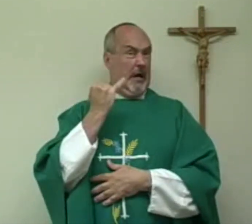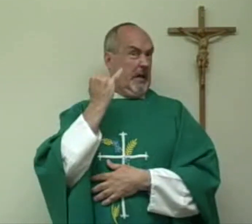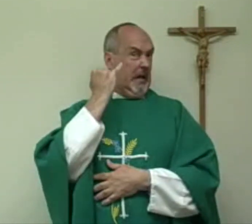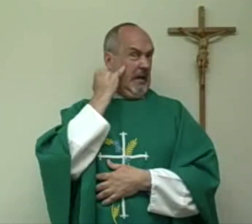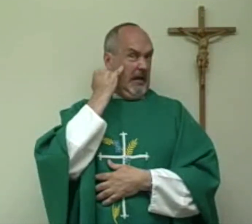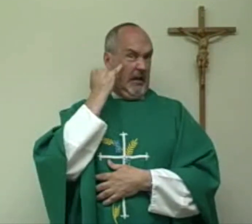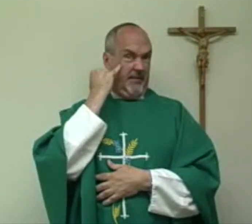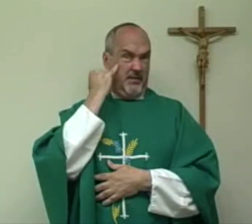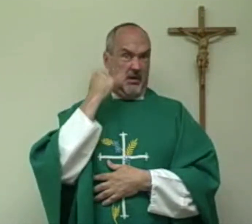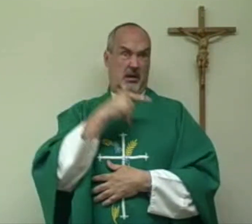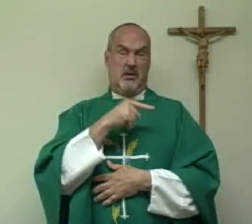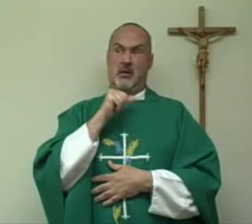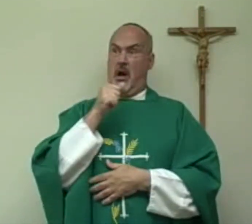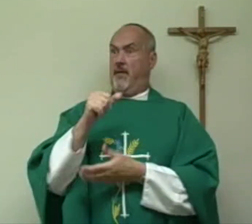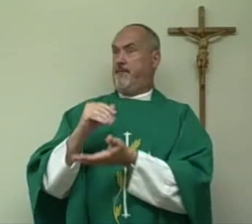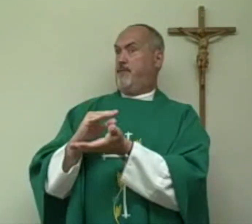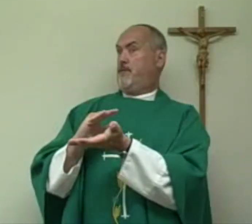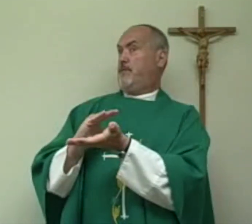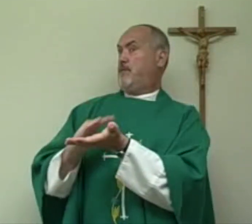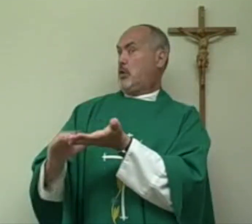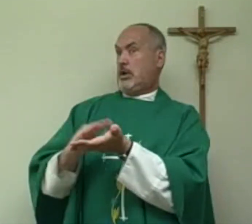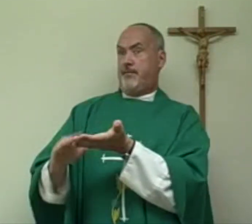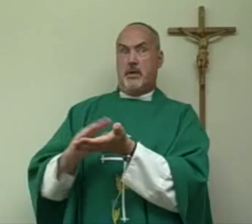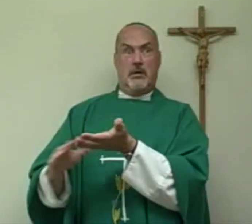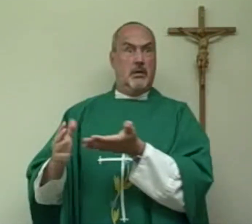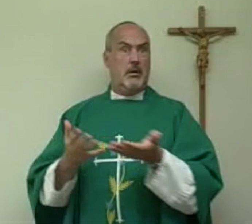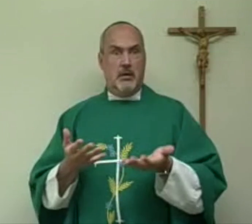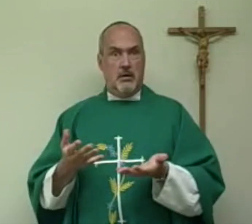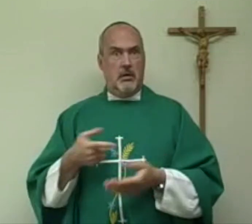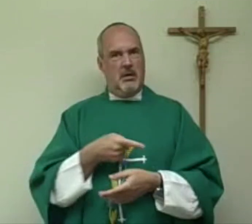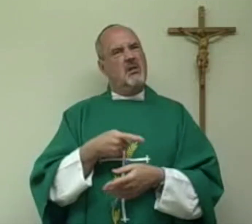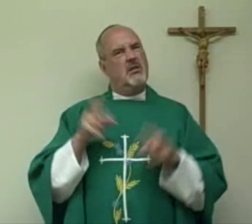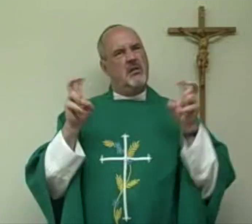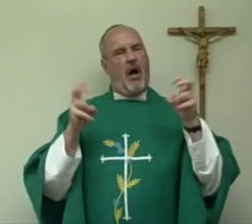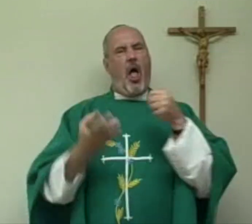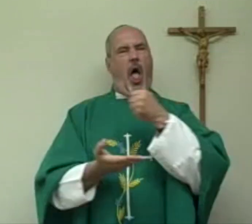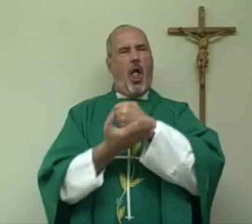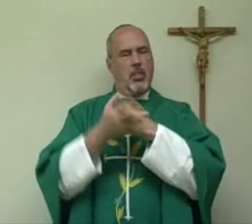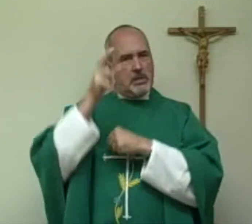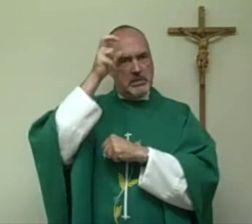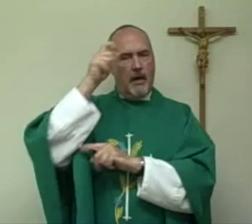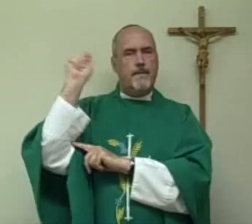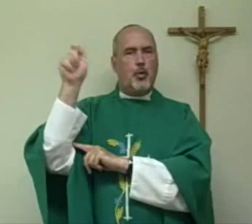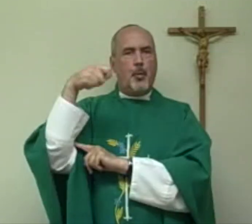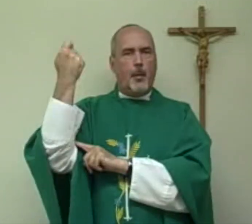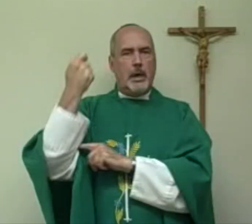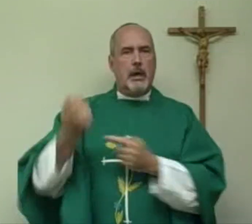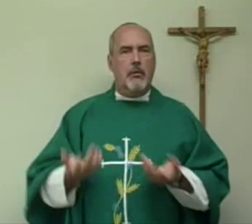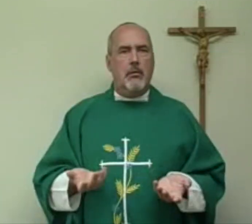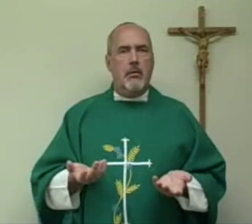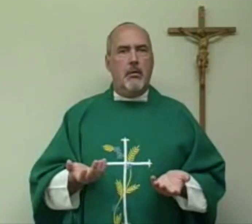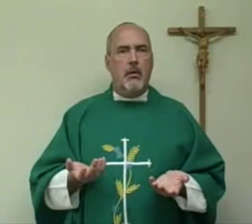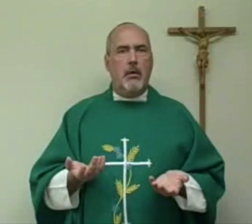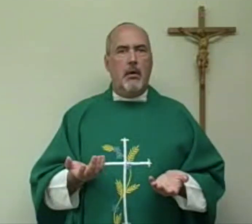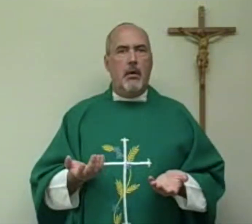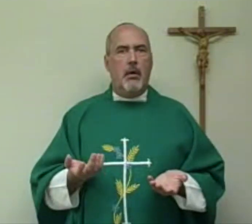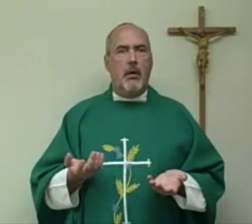needed to stop, because if she wasn't able to forgive the person, then she was basically